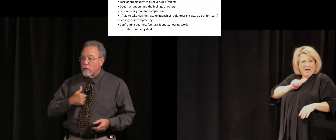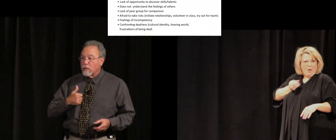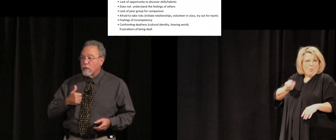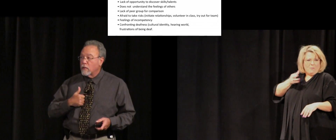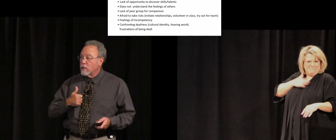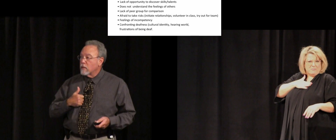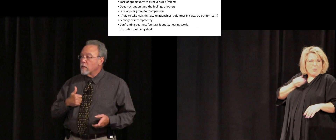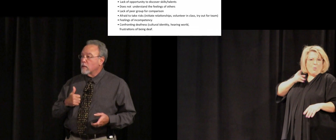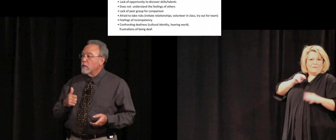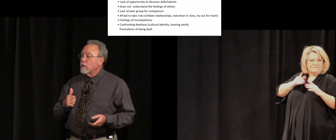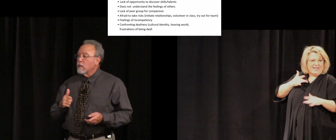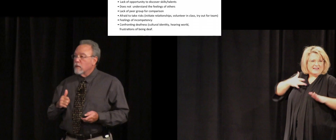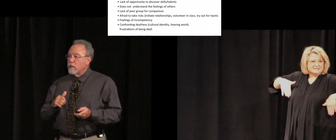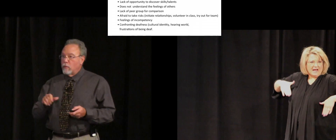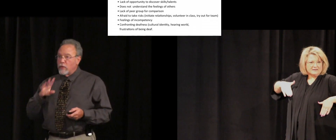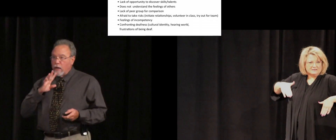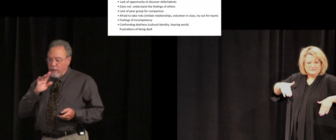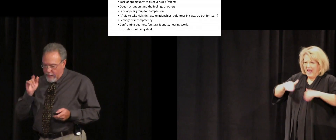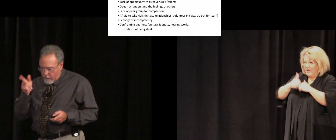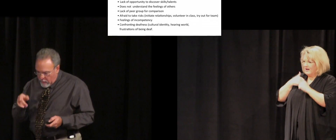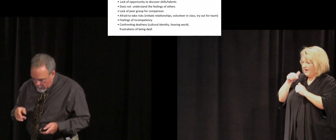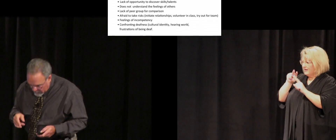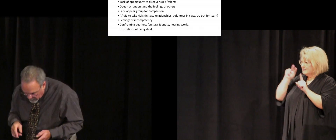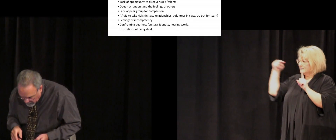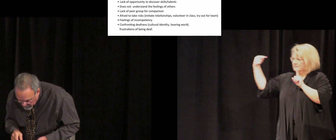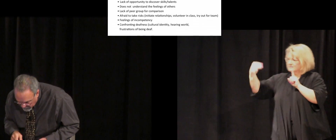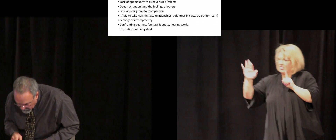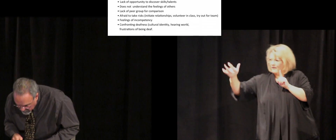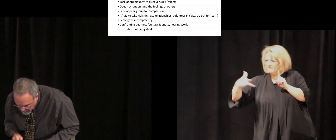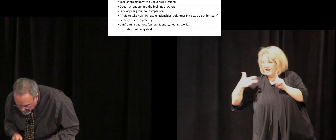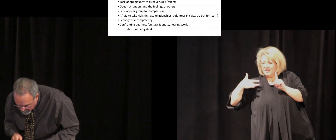If they do it successfully, they get a sense of identity,